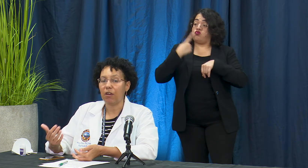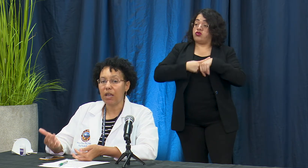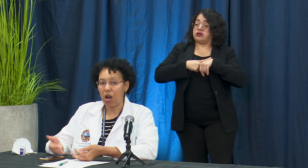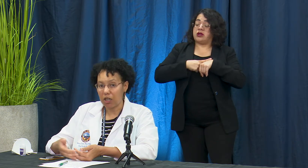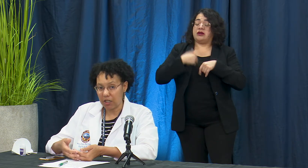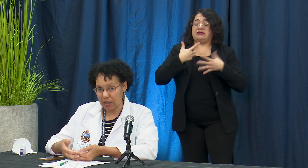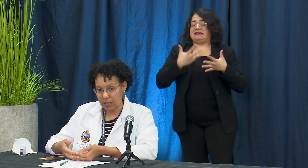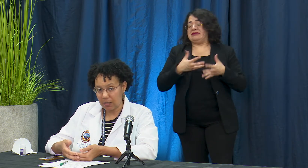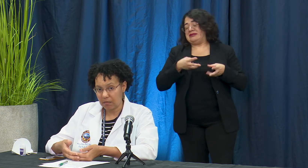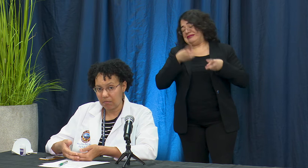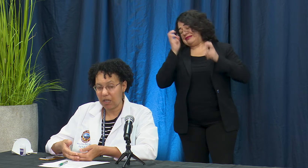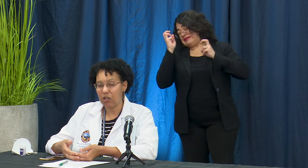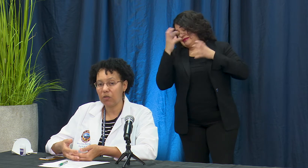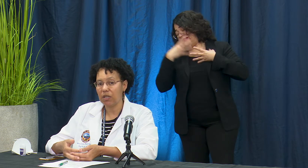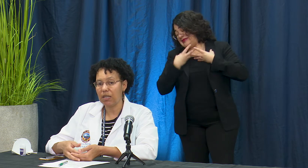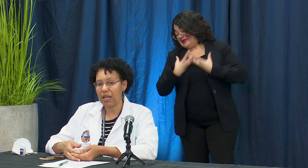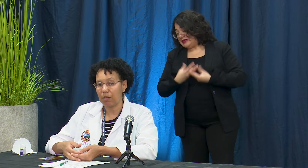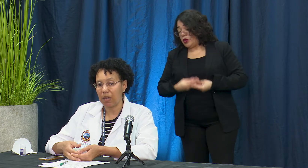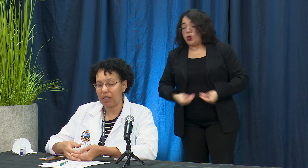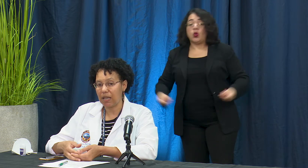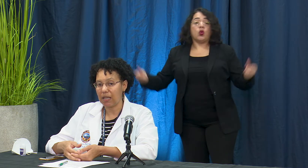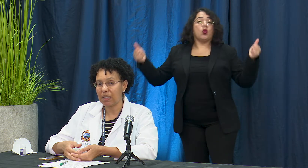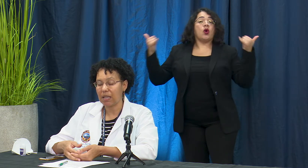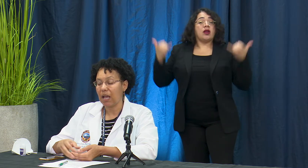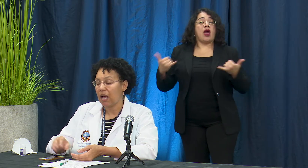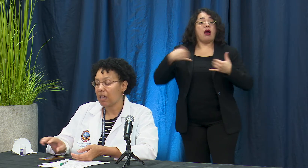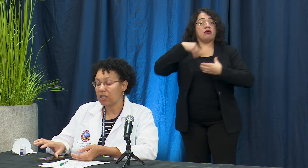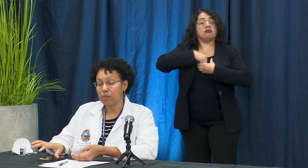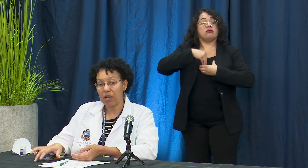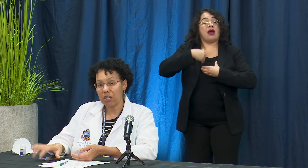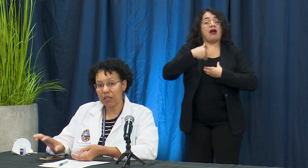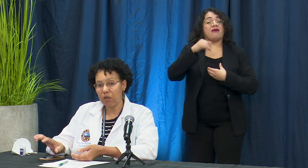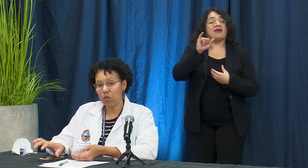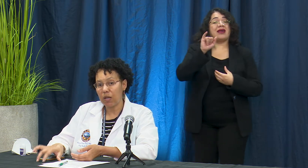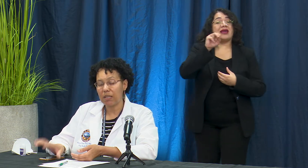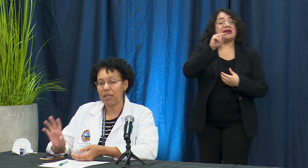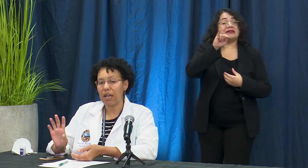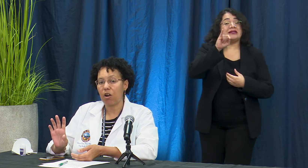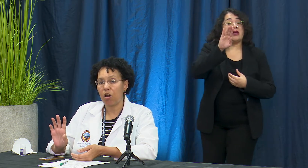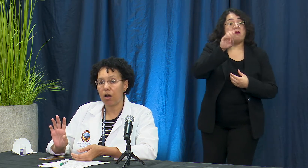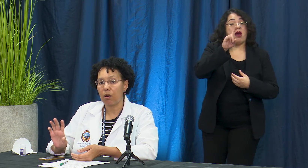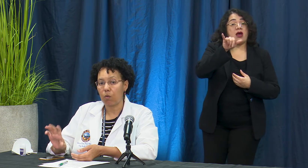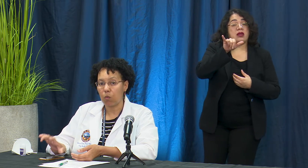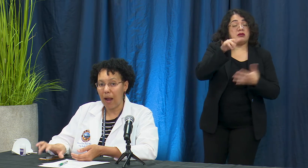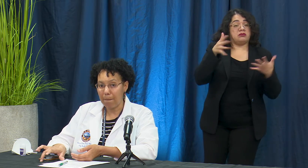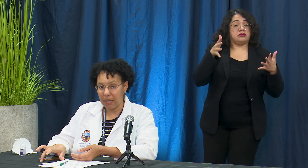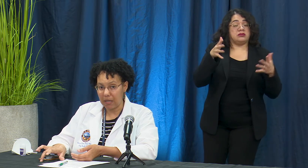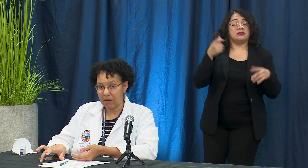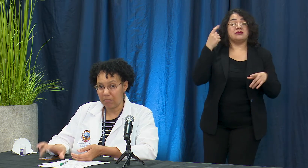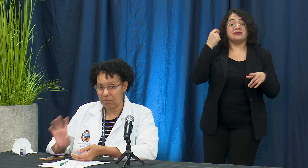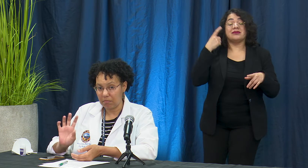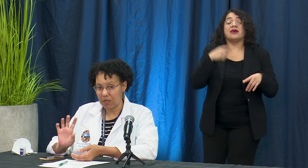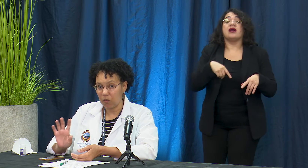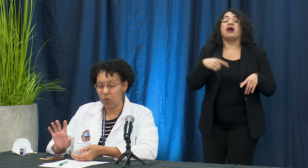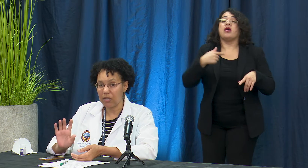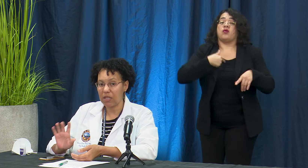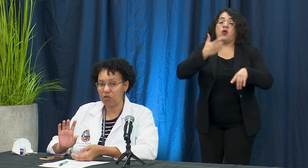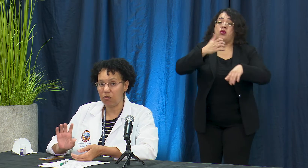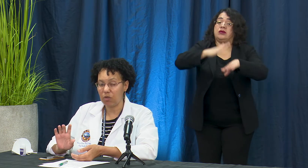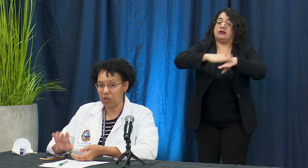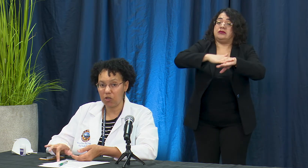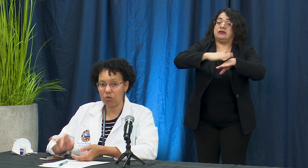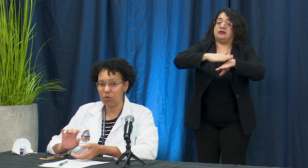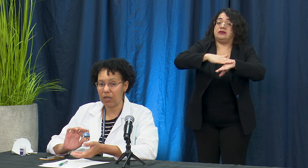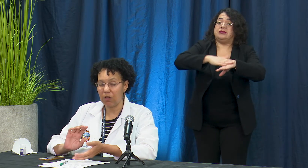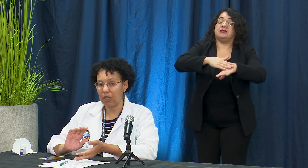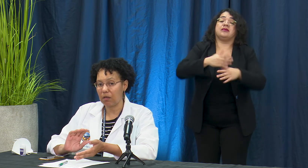be very cautious in using these antibody tests, especially the ones that are rapid. So the ones that